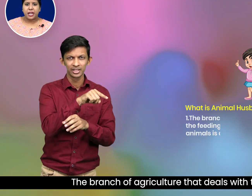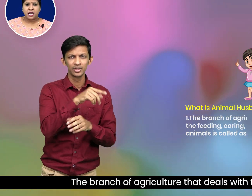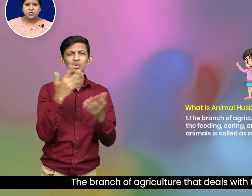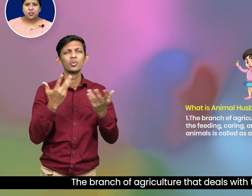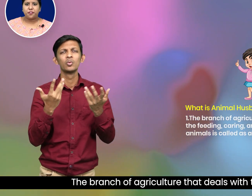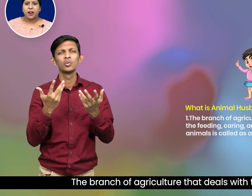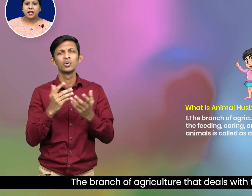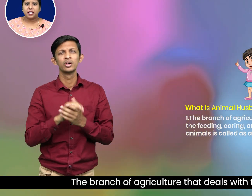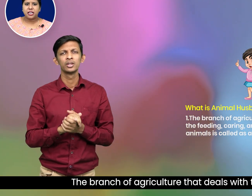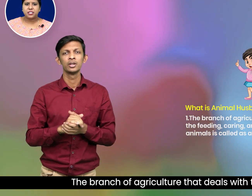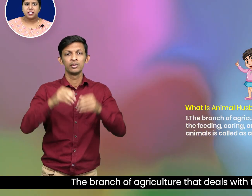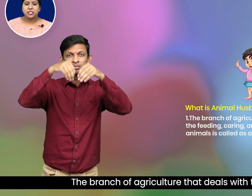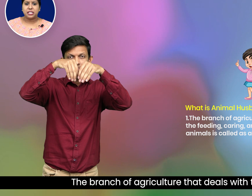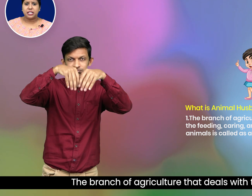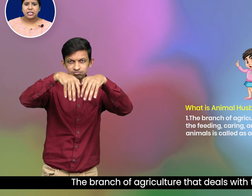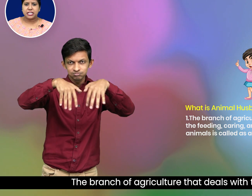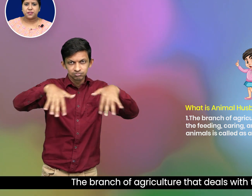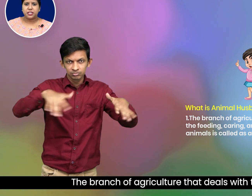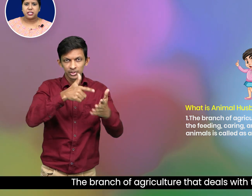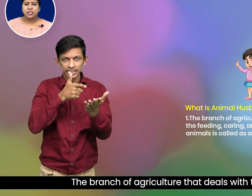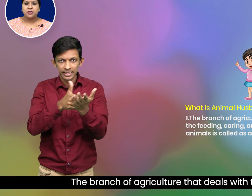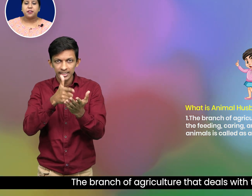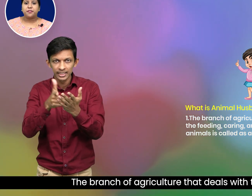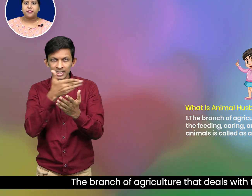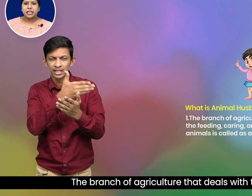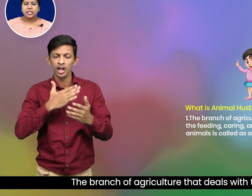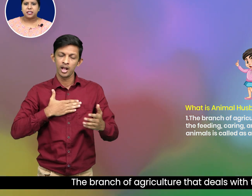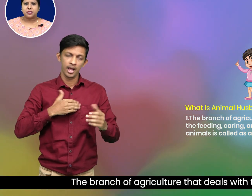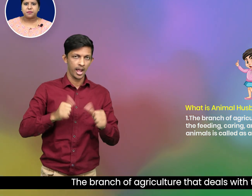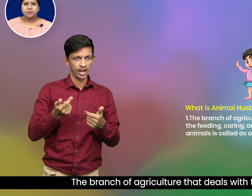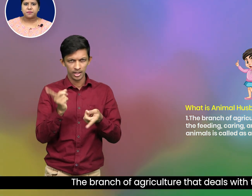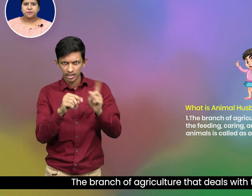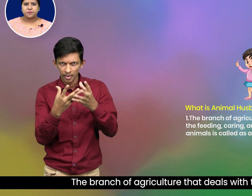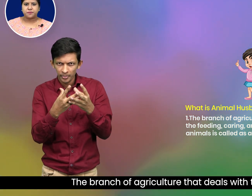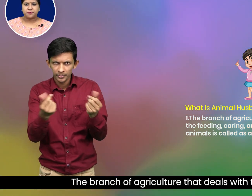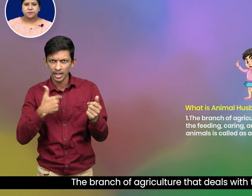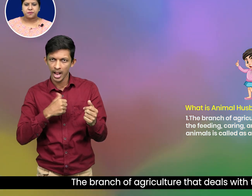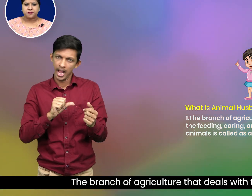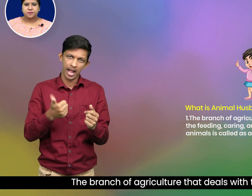The branch of agriculture that deals with the feeding,